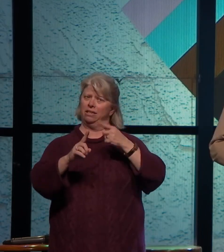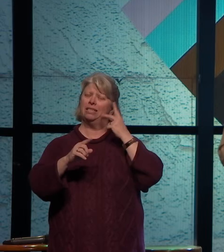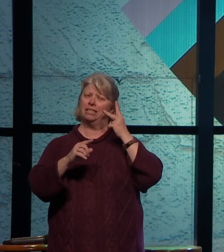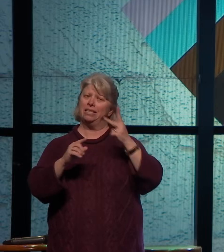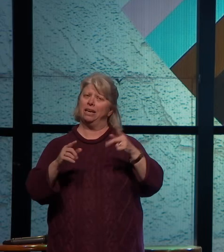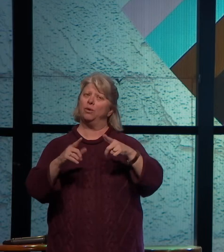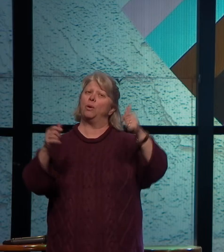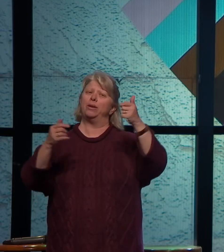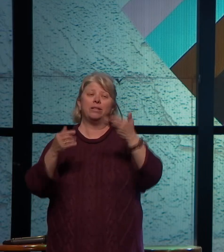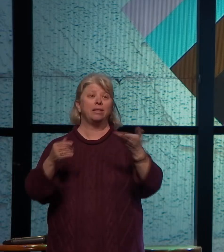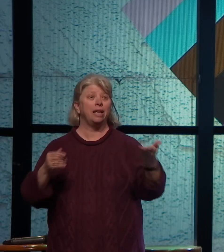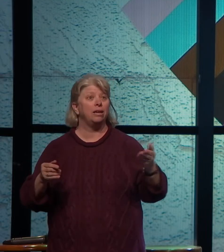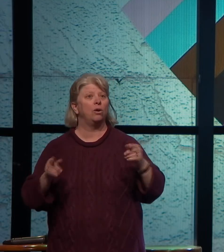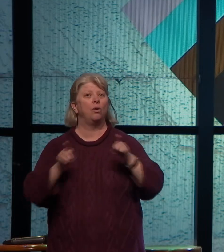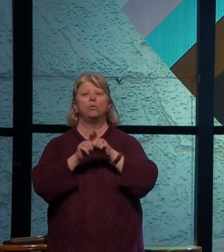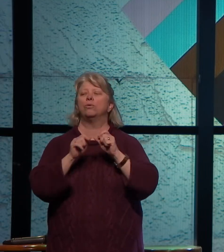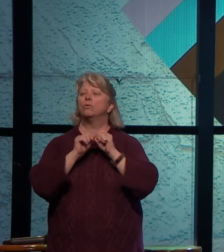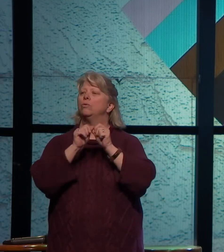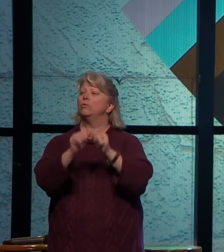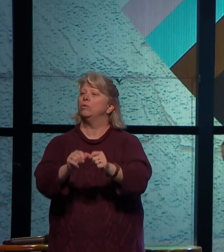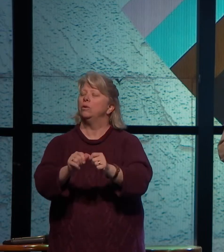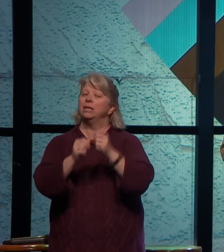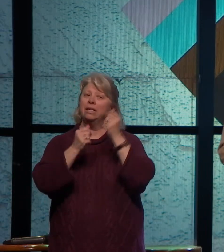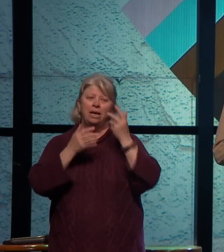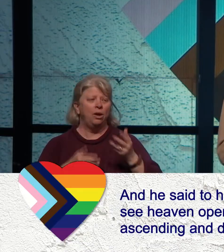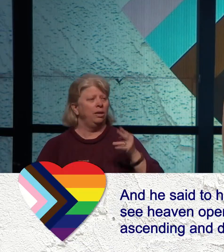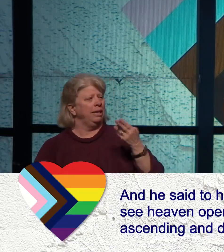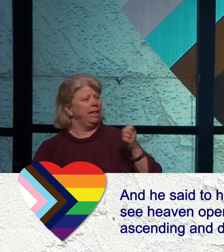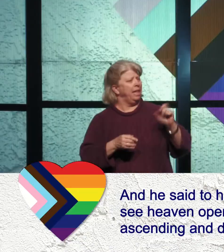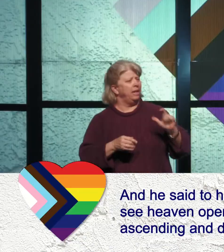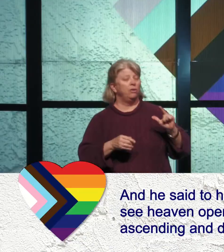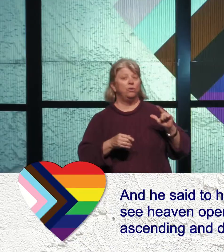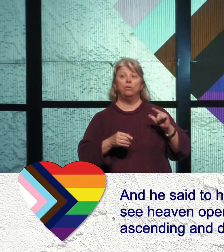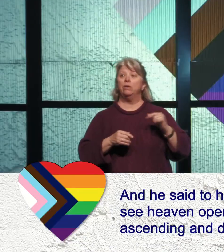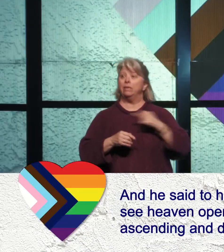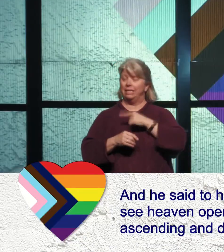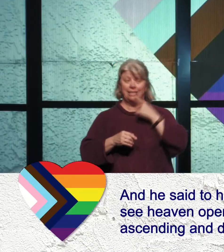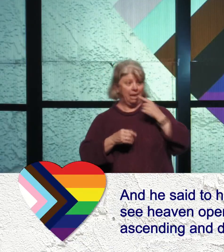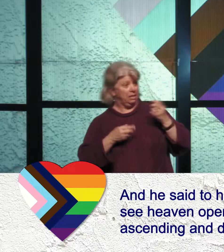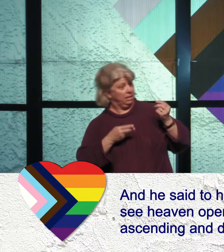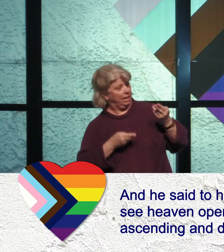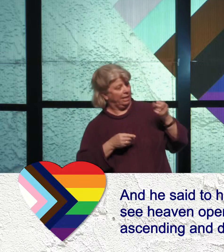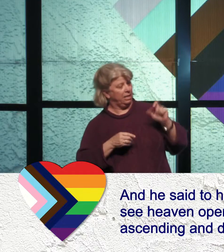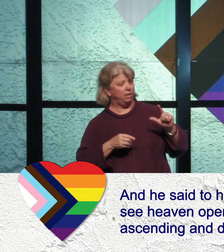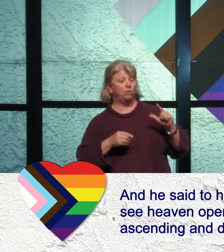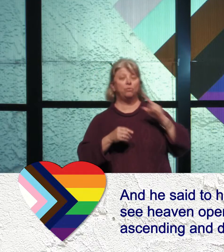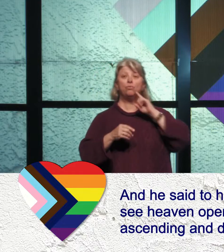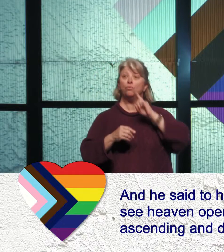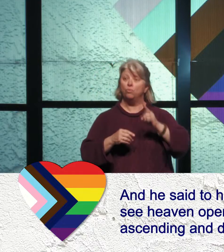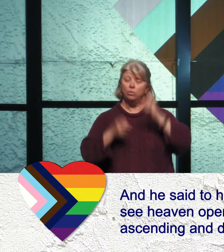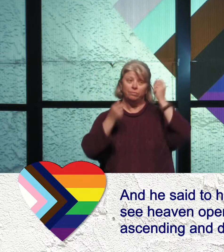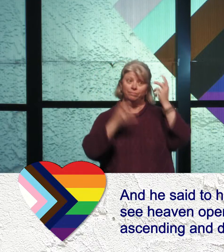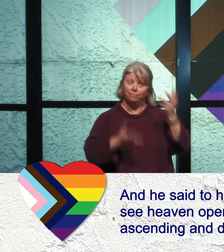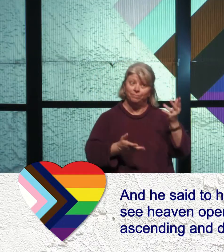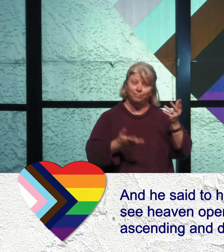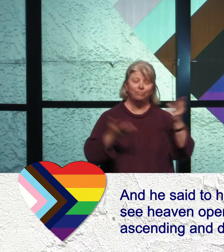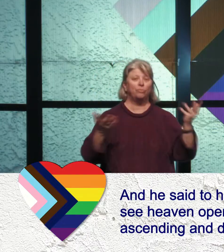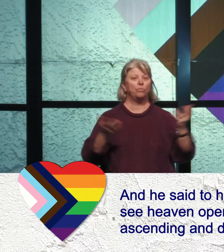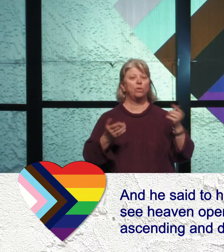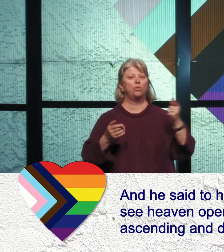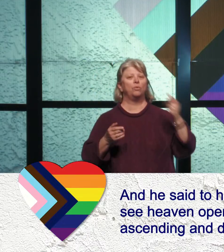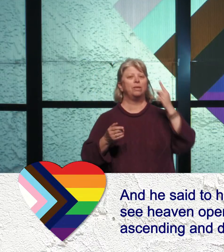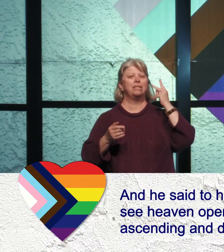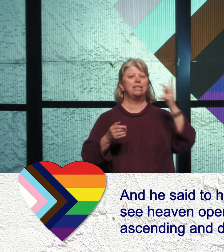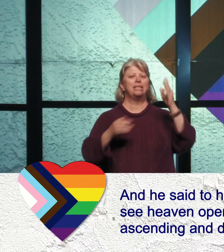even greater things. And then he goes on and he tells Nathanael this. He says to Nathanael, very truly I tell you, you will